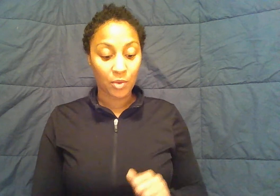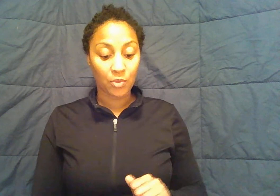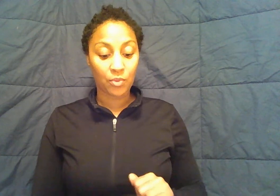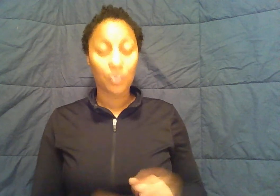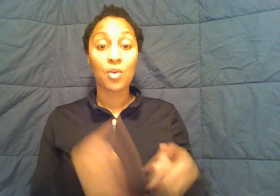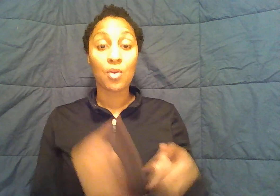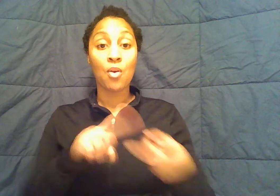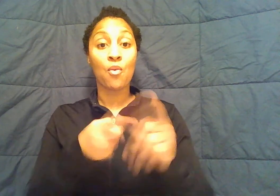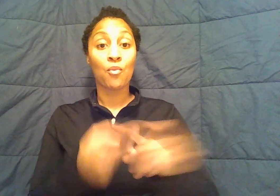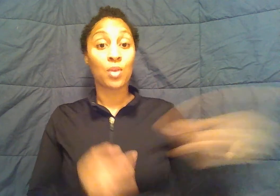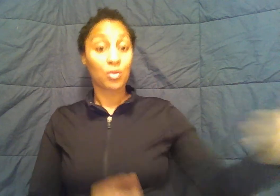have.